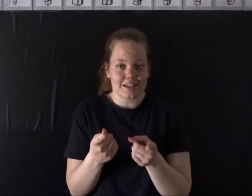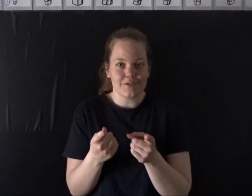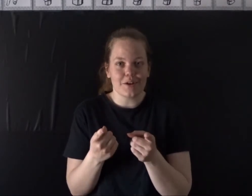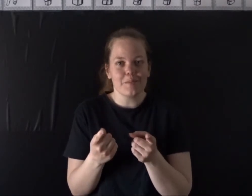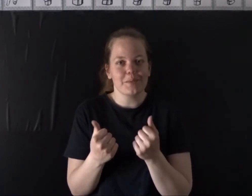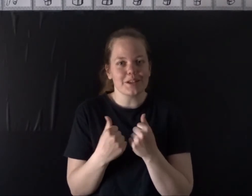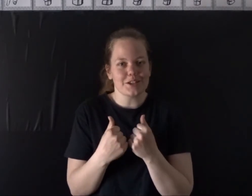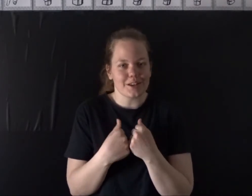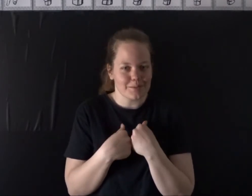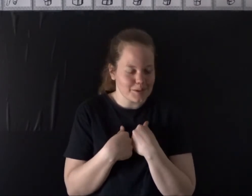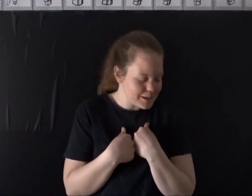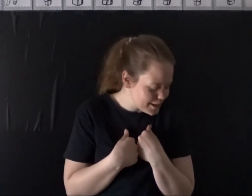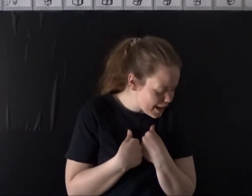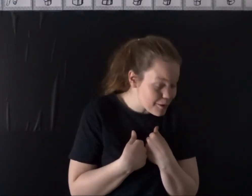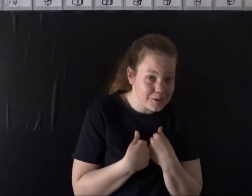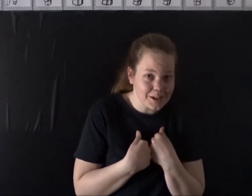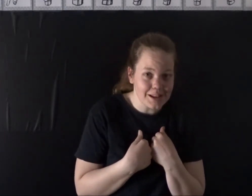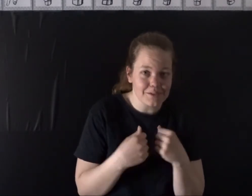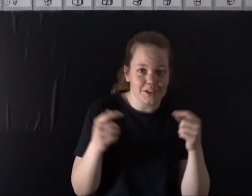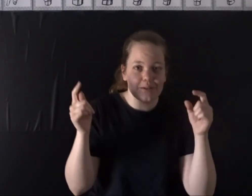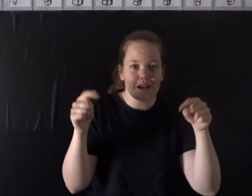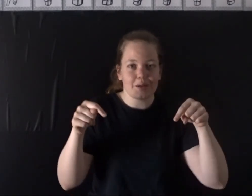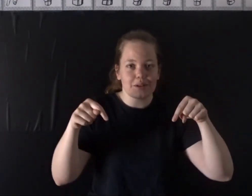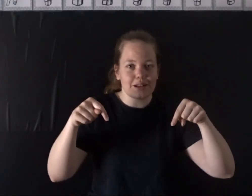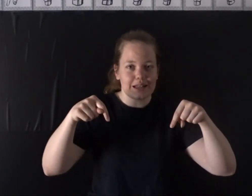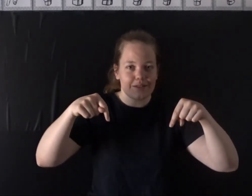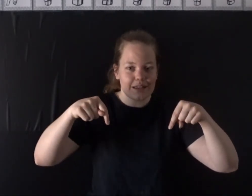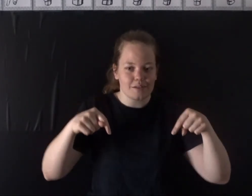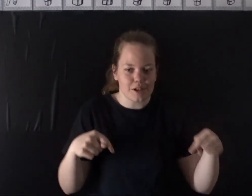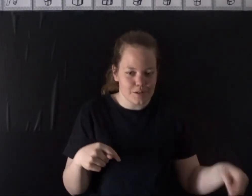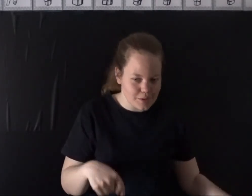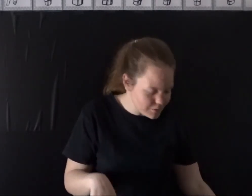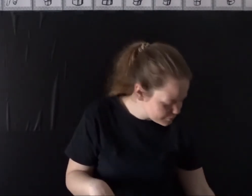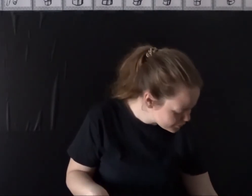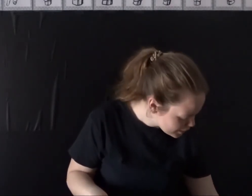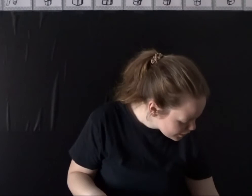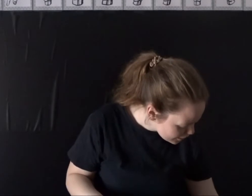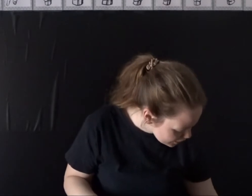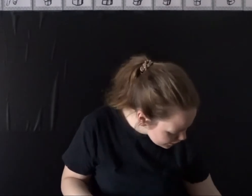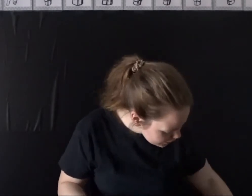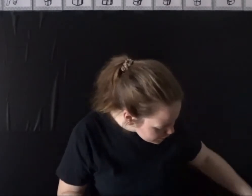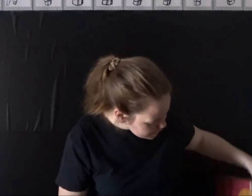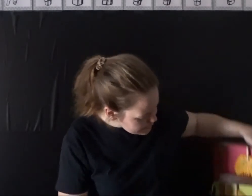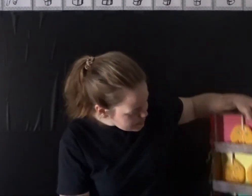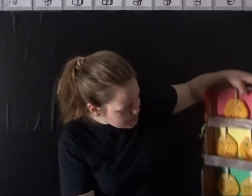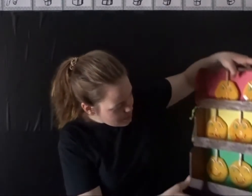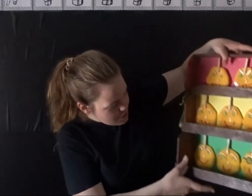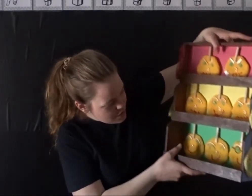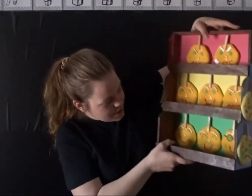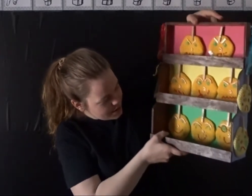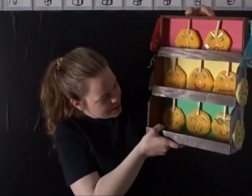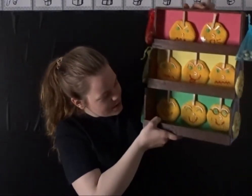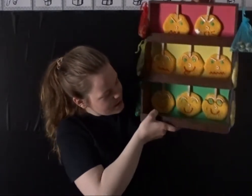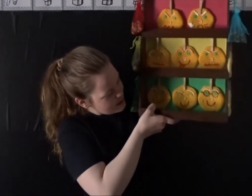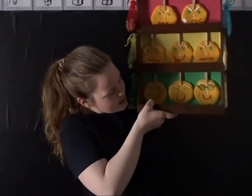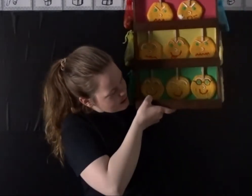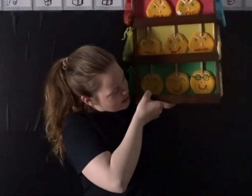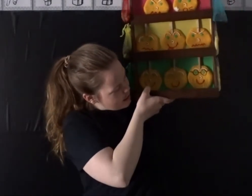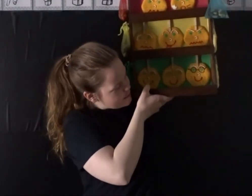know, please share them with me. I would really love to know. I will leave the information below. And so, the